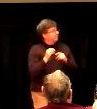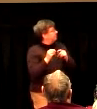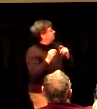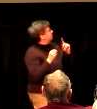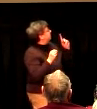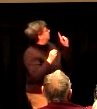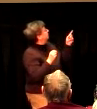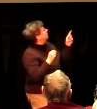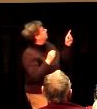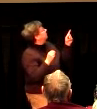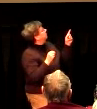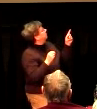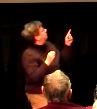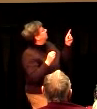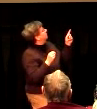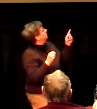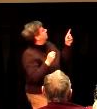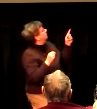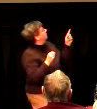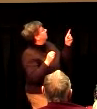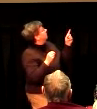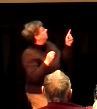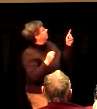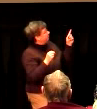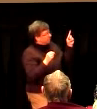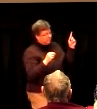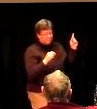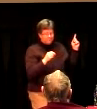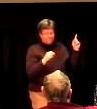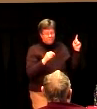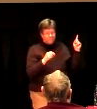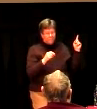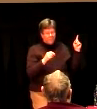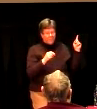had invented the the balloon sonde,